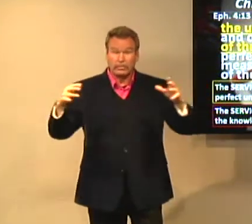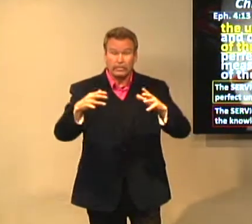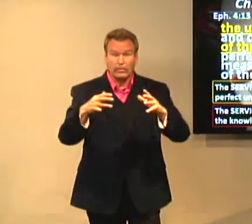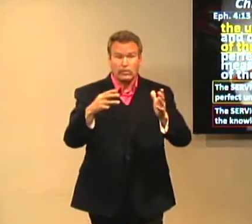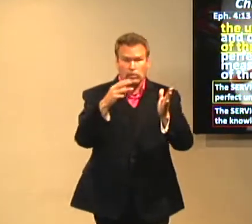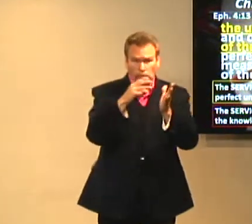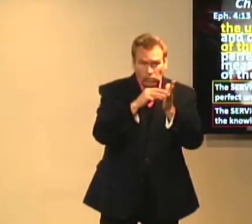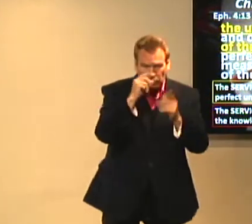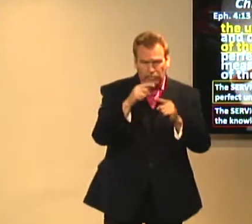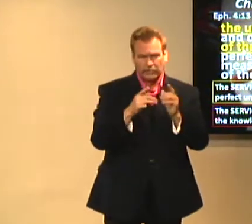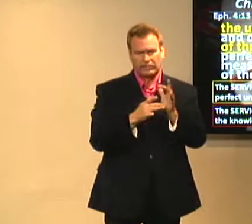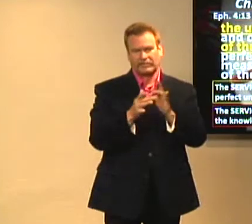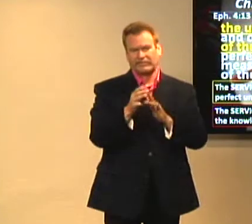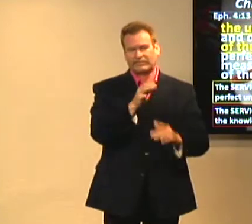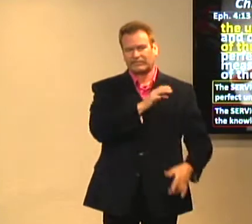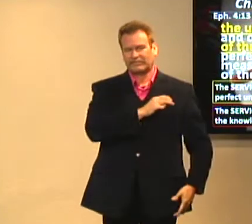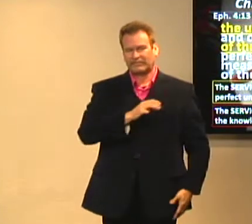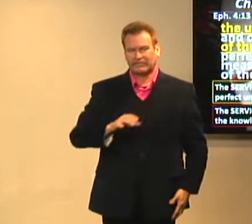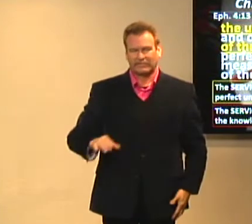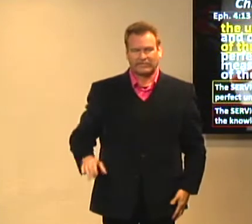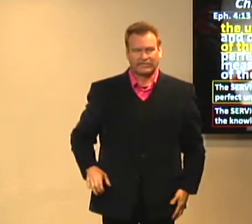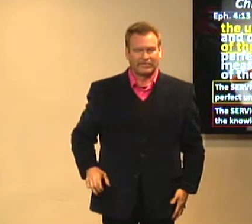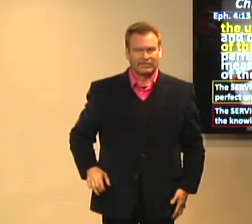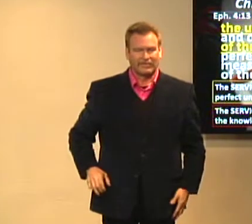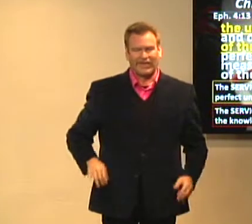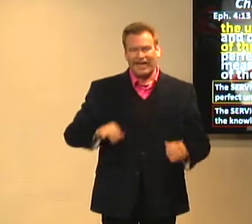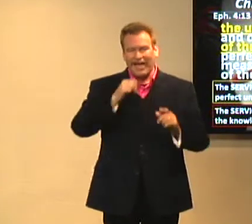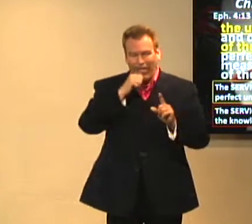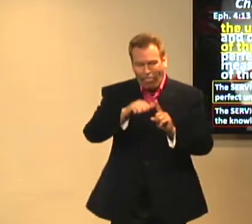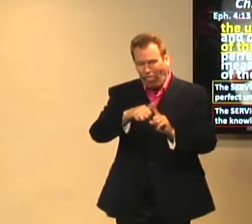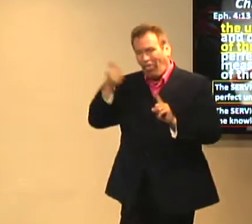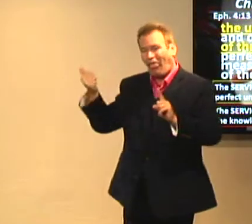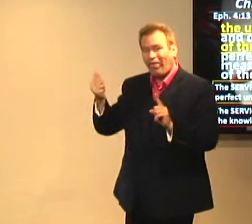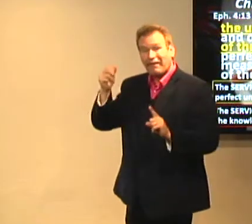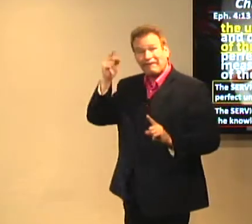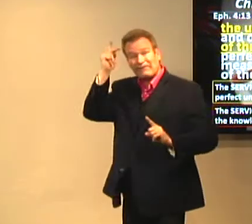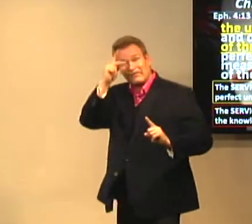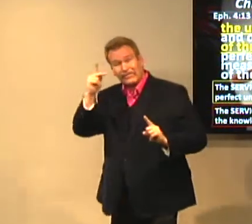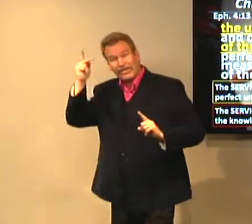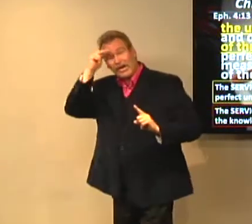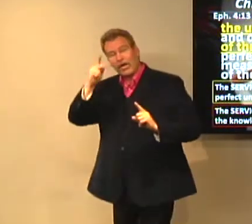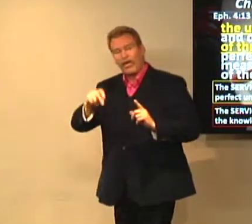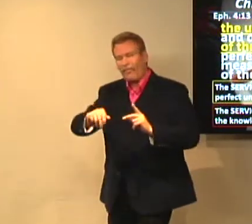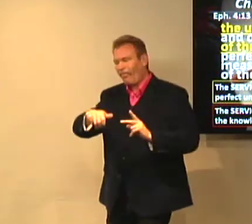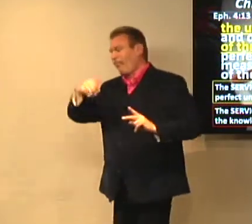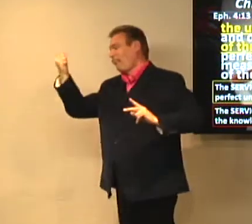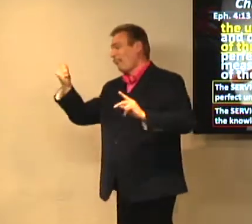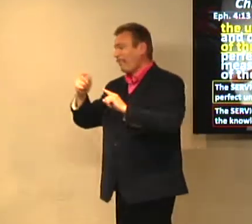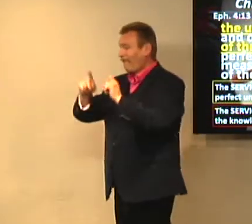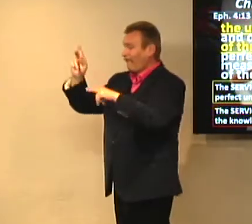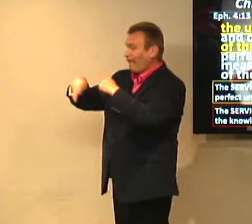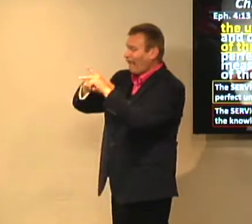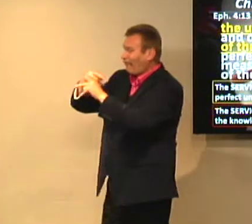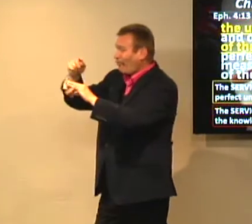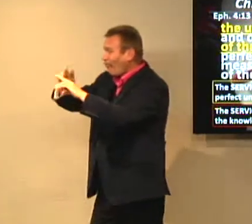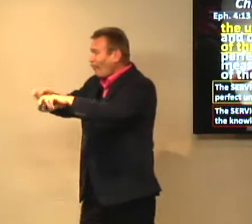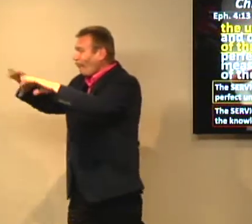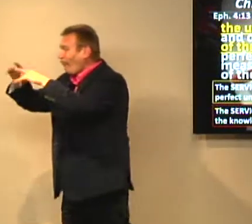and that all the world may look to us and learn about Jesus Christ. Now, there are other philosophies in the world as